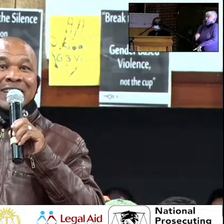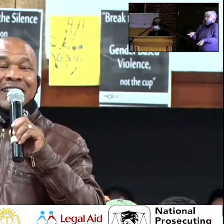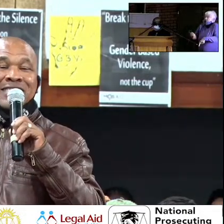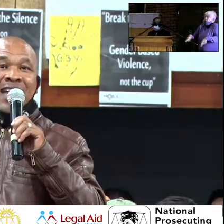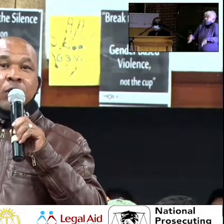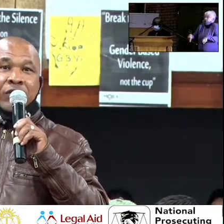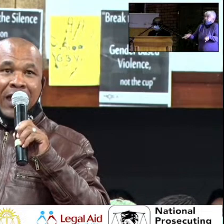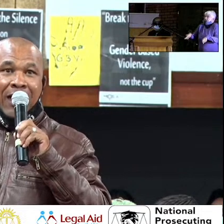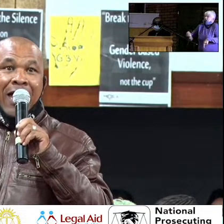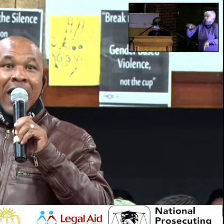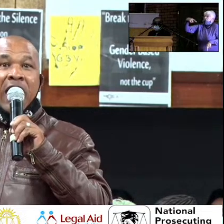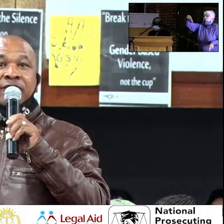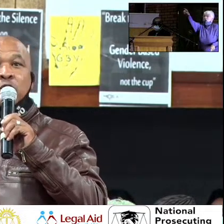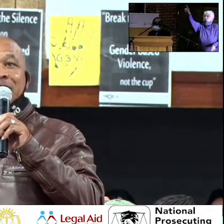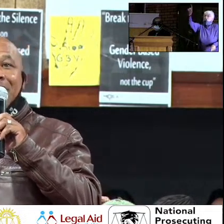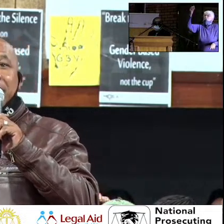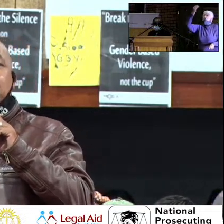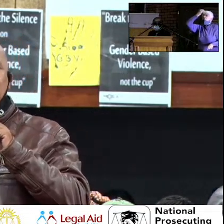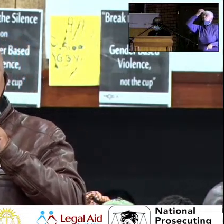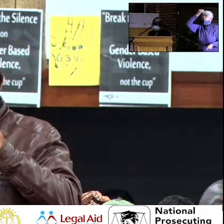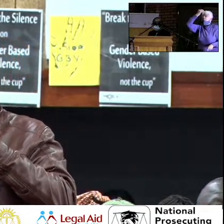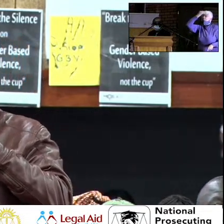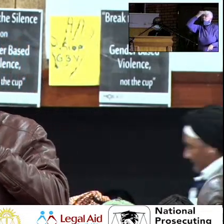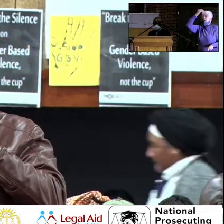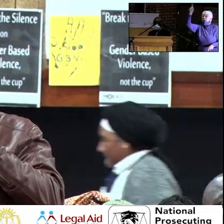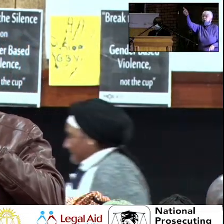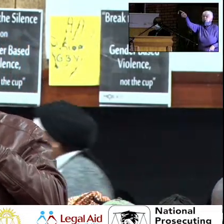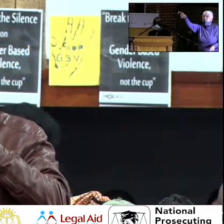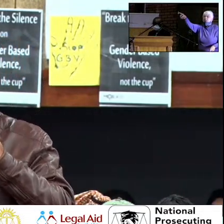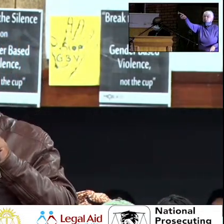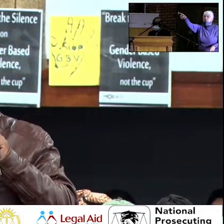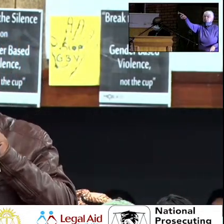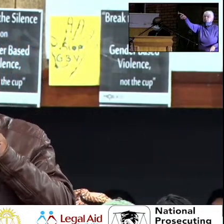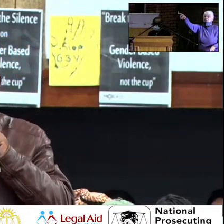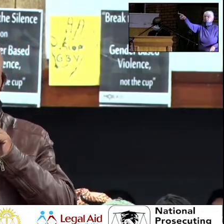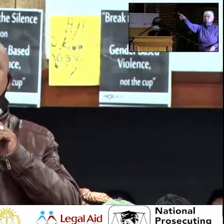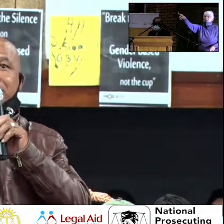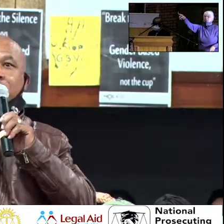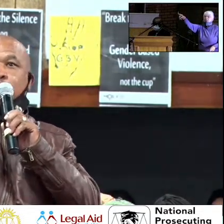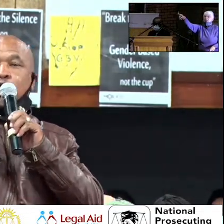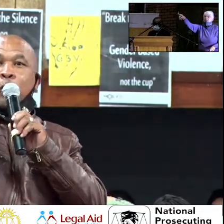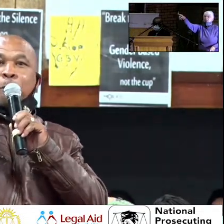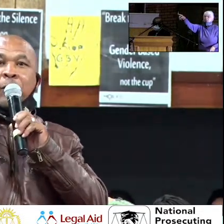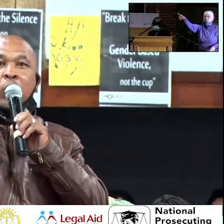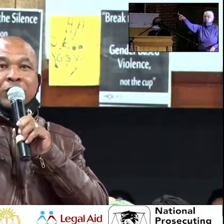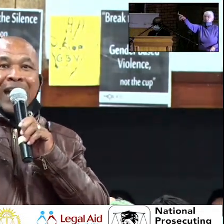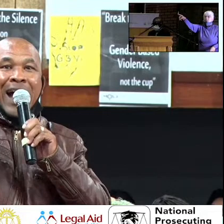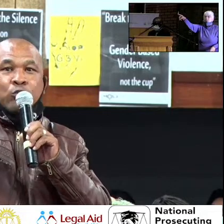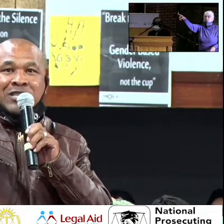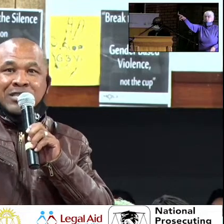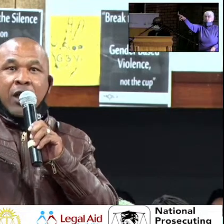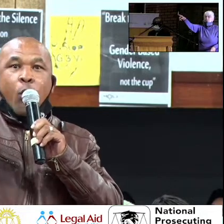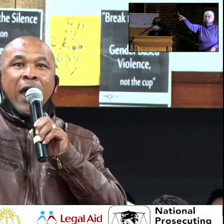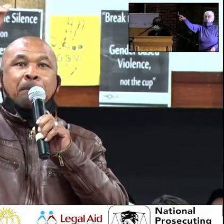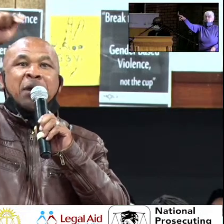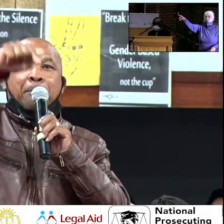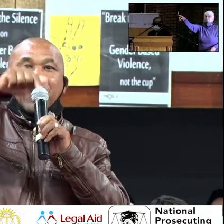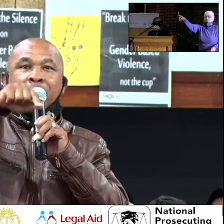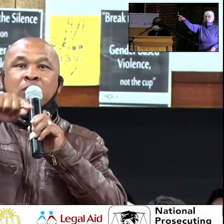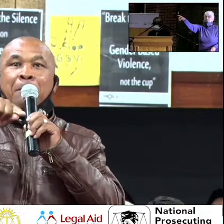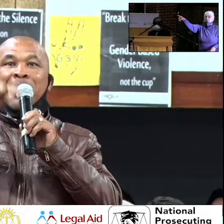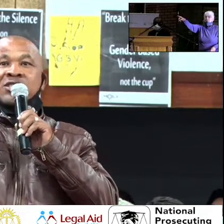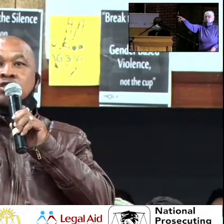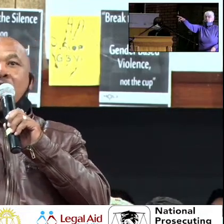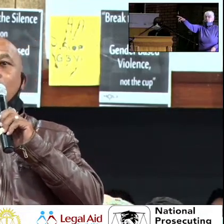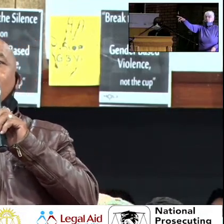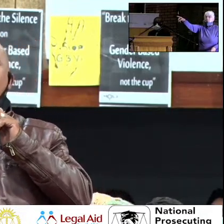community leaders out there have to take people out of Delft to blue downs where